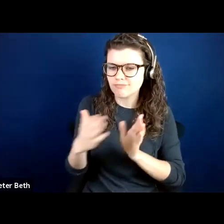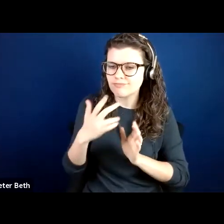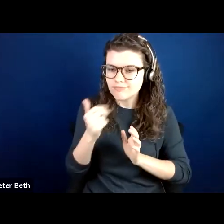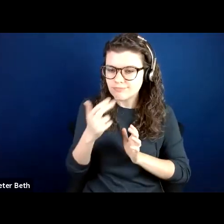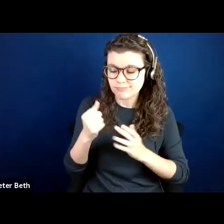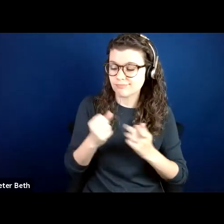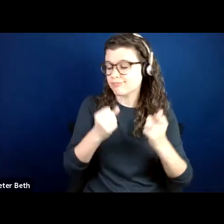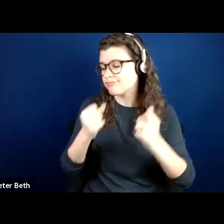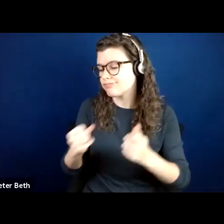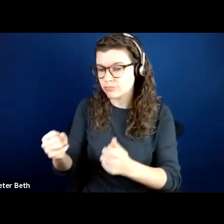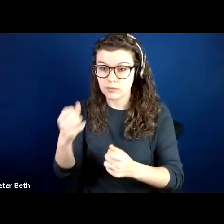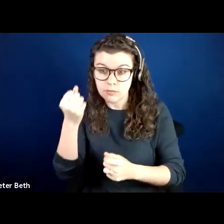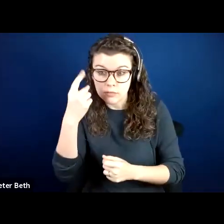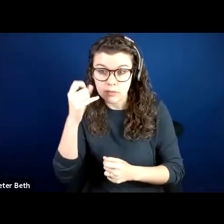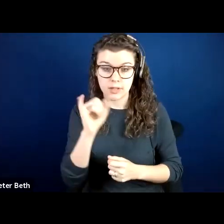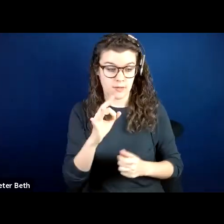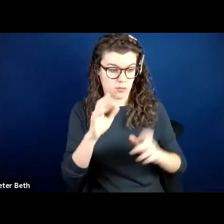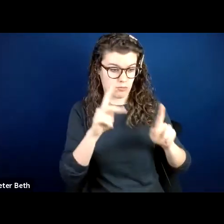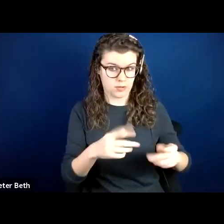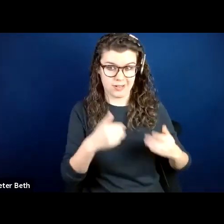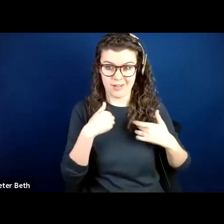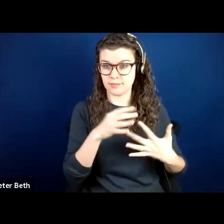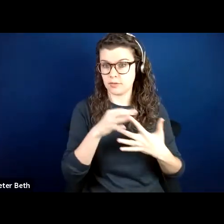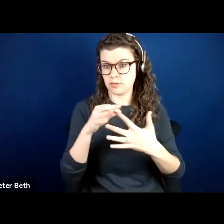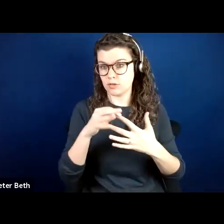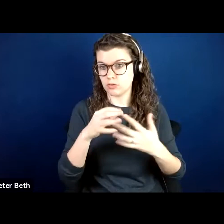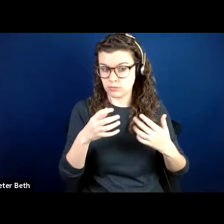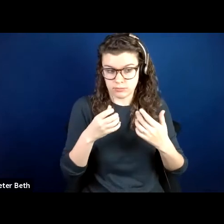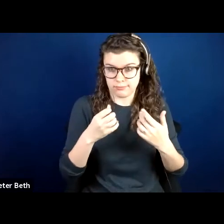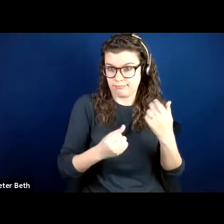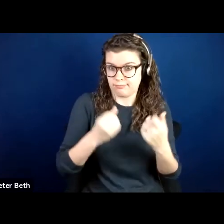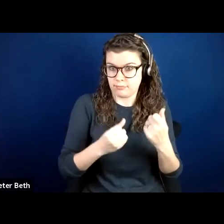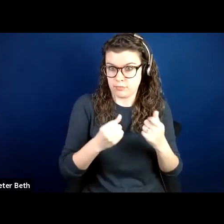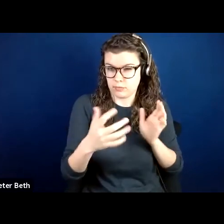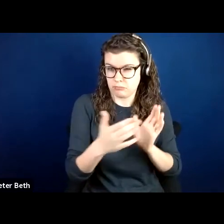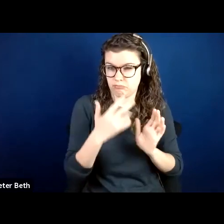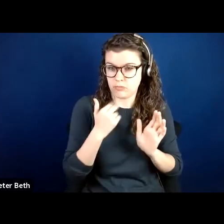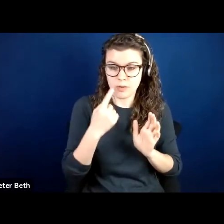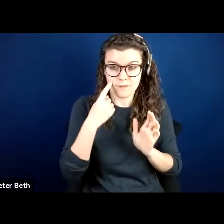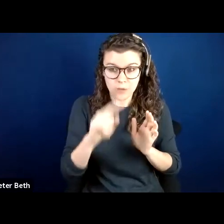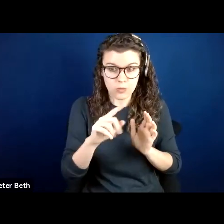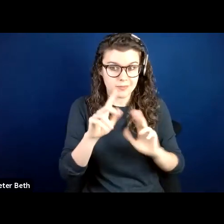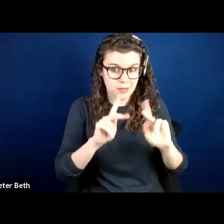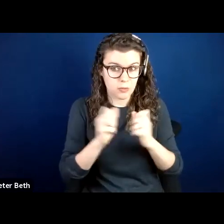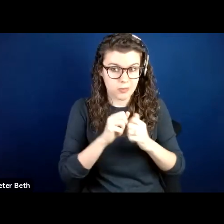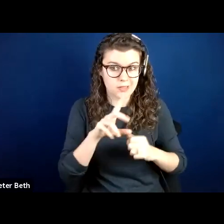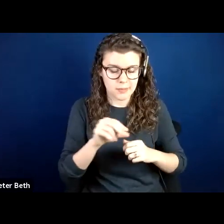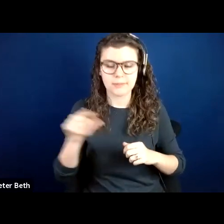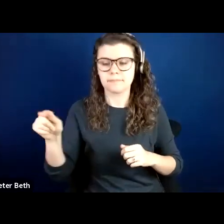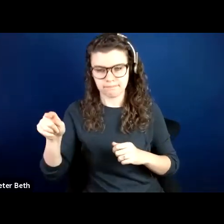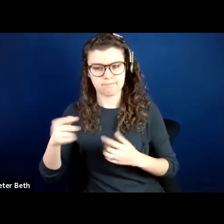using an adaptive golf cart, the golf course is required to allow them to go onto the green or to the driving